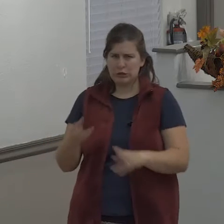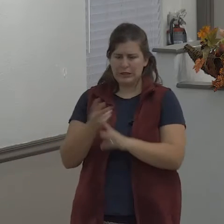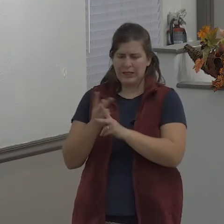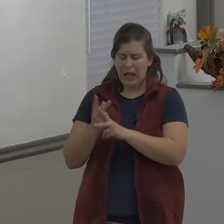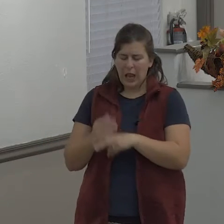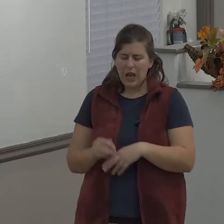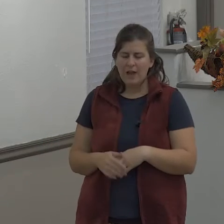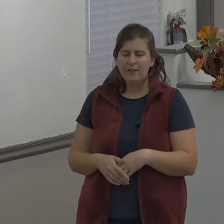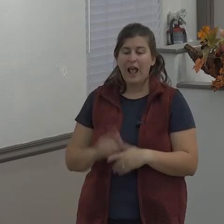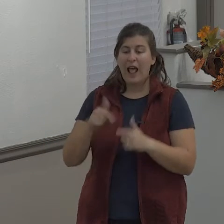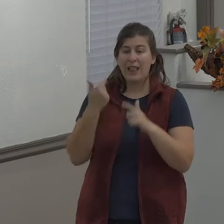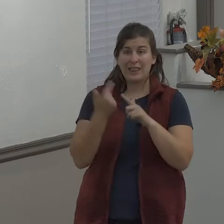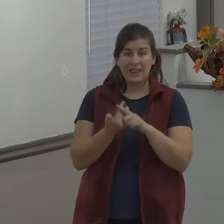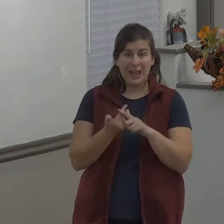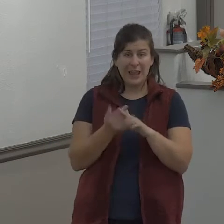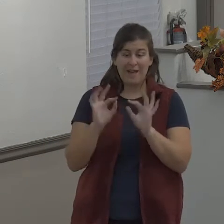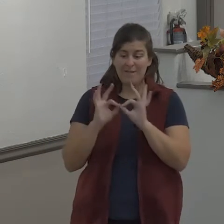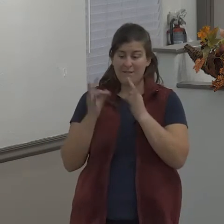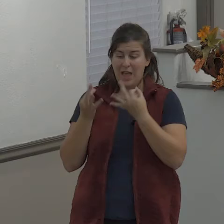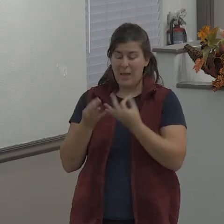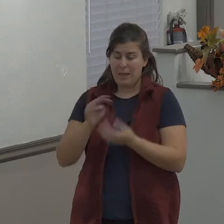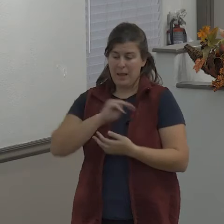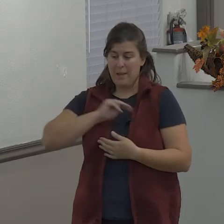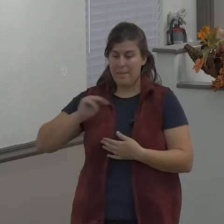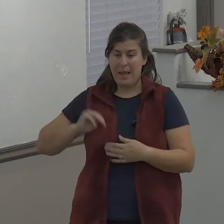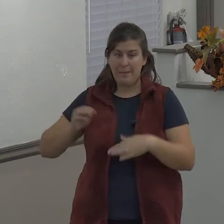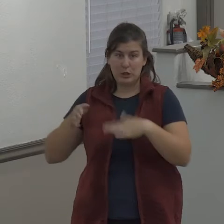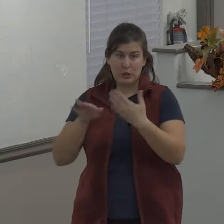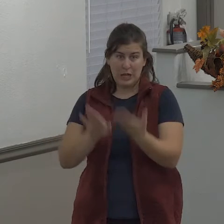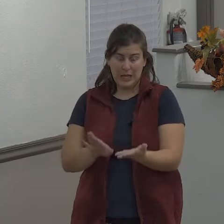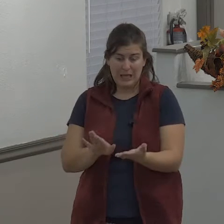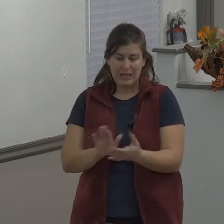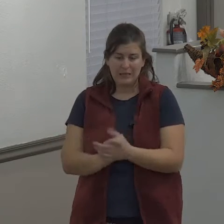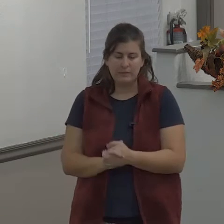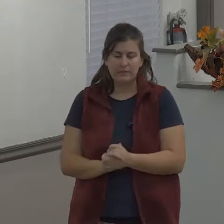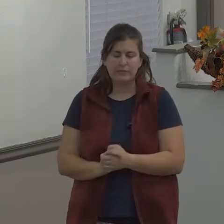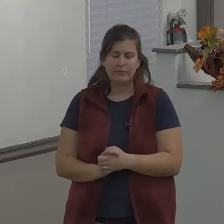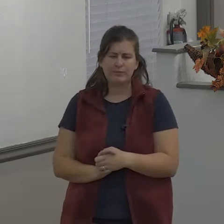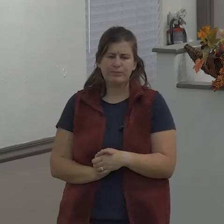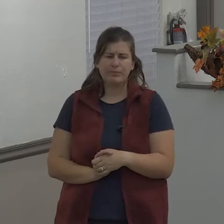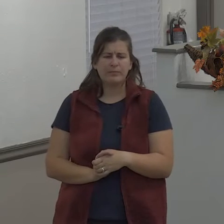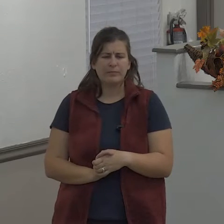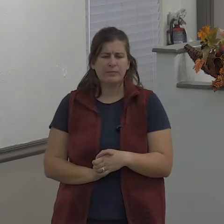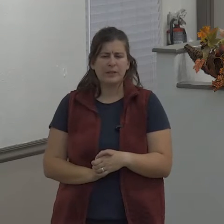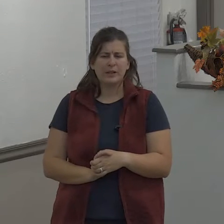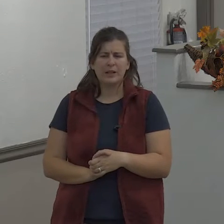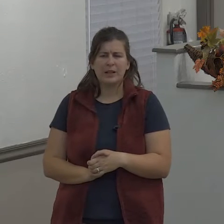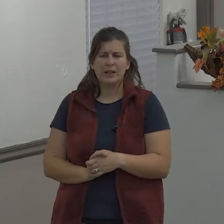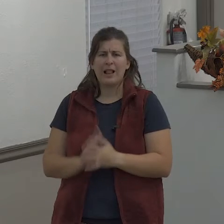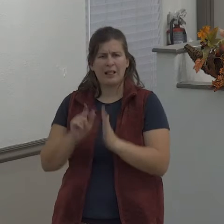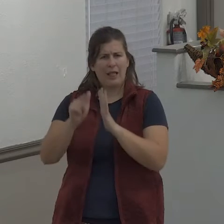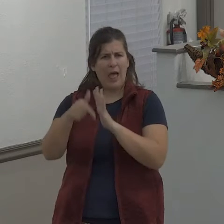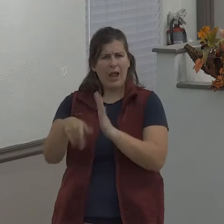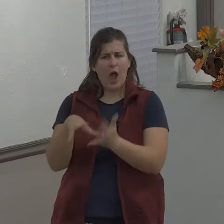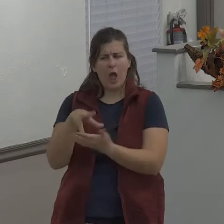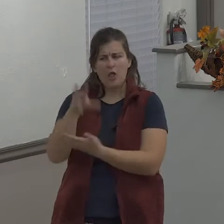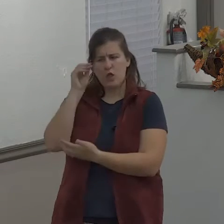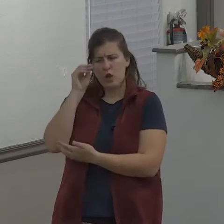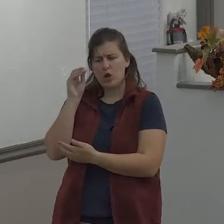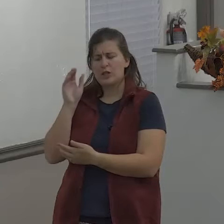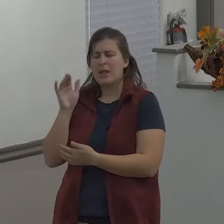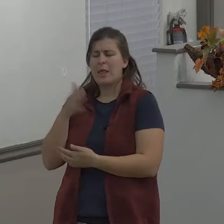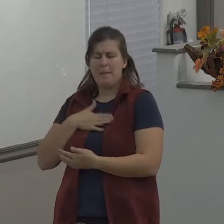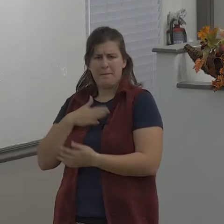And then a relative died. One of his relatives died. And I later